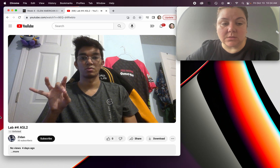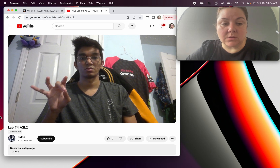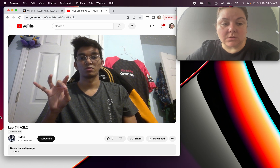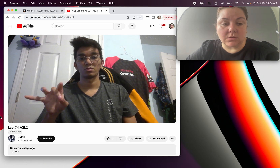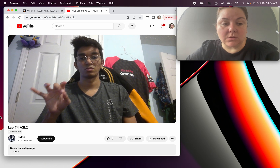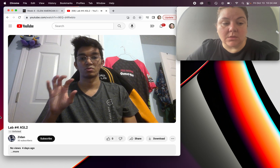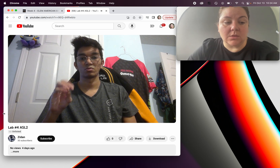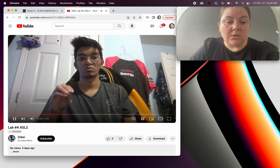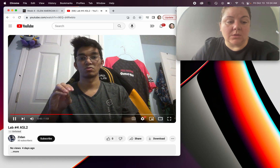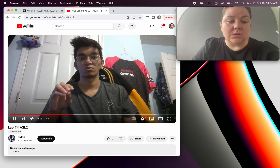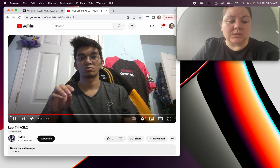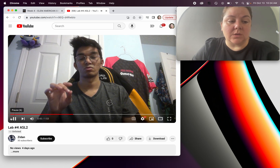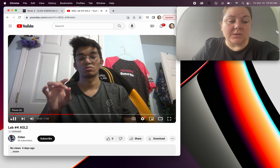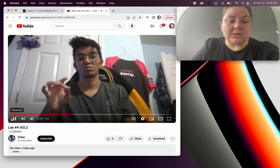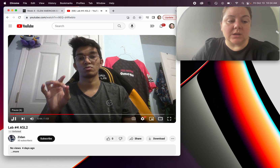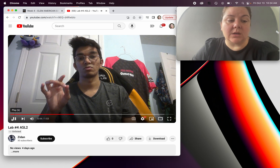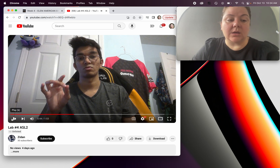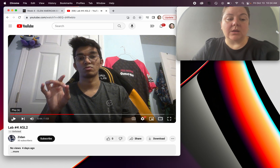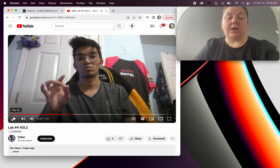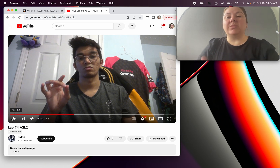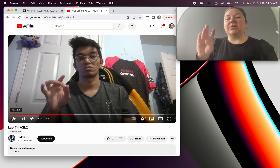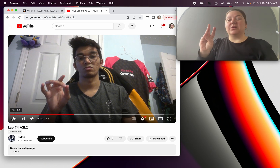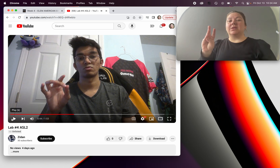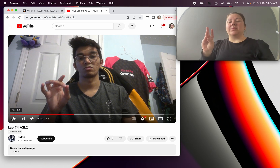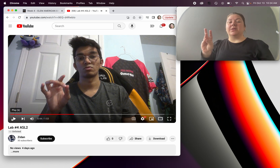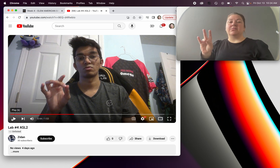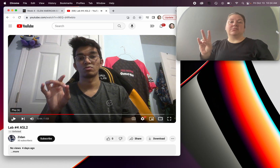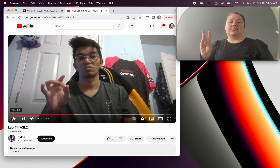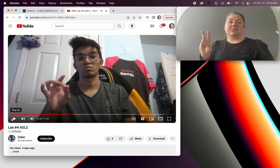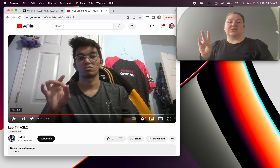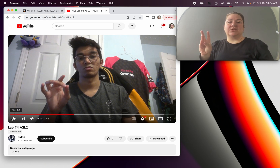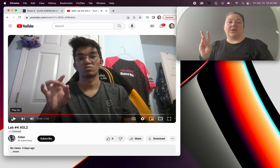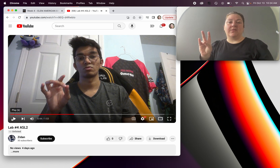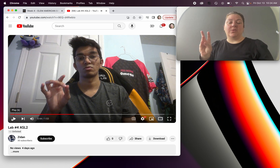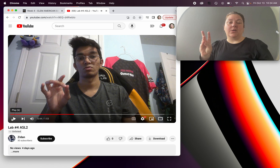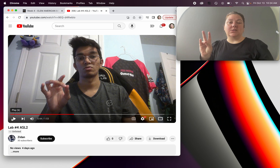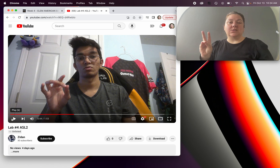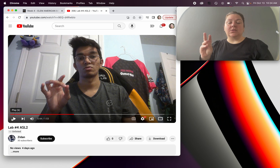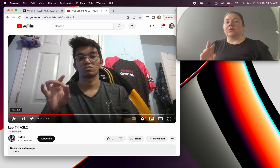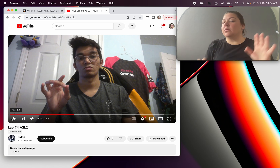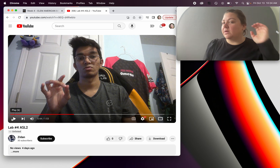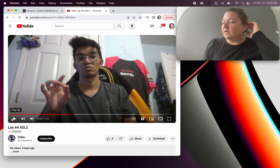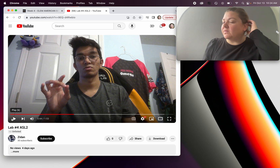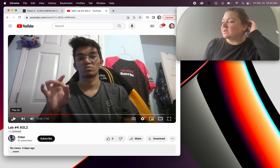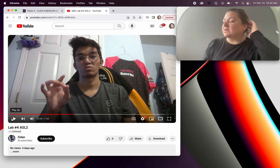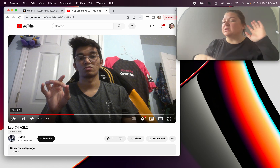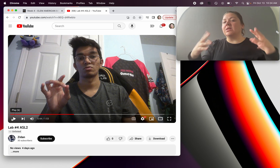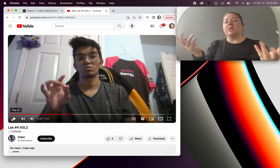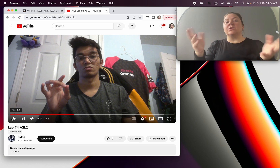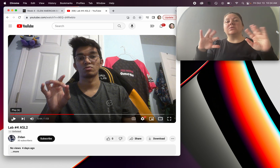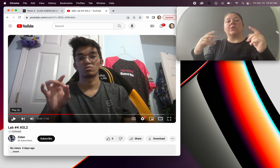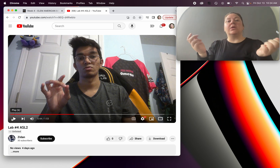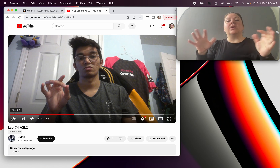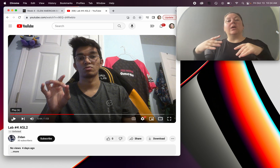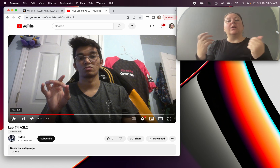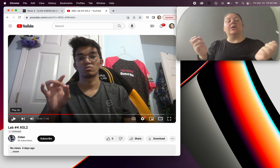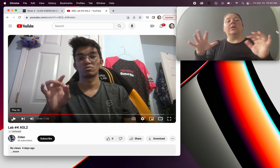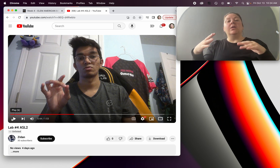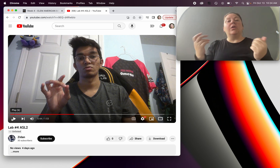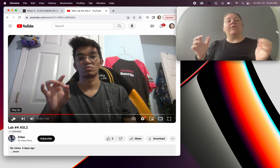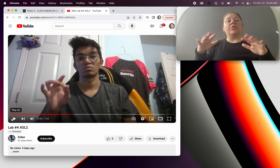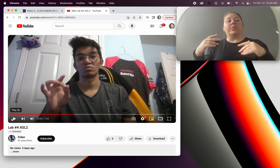did. So it's like, I mean, you can keep it straight if you want to. I don't know why they emphasize this. I think they just want you to